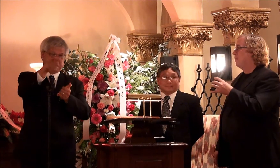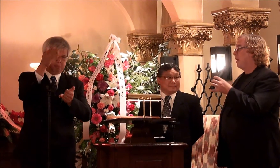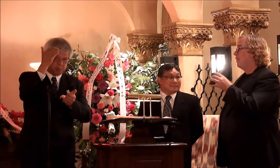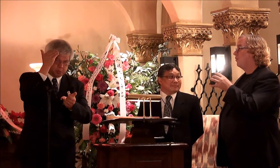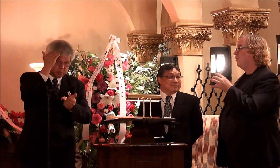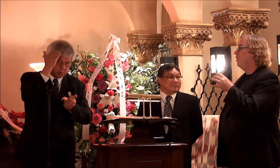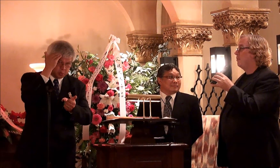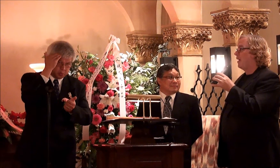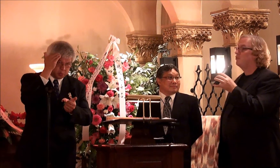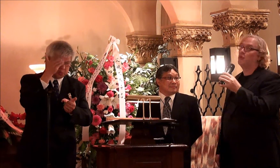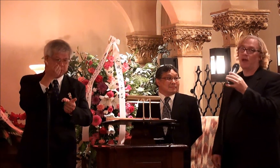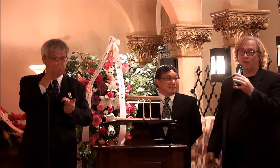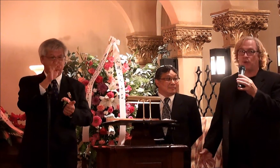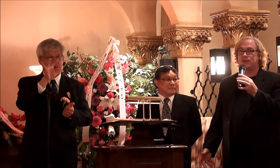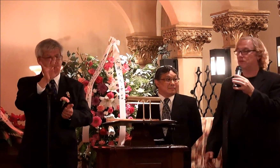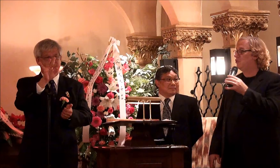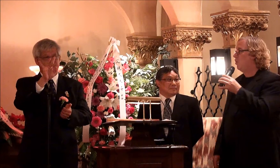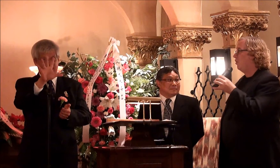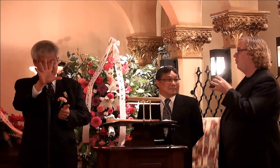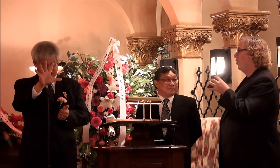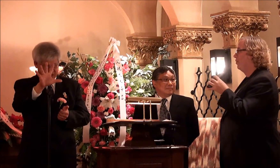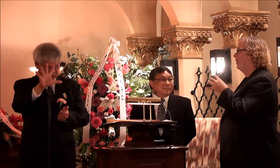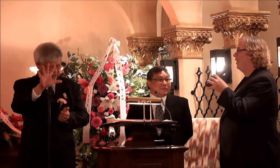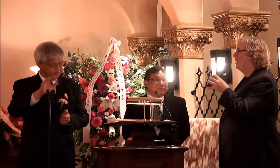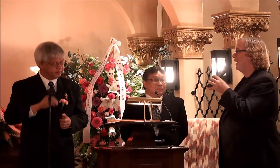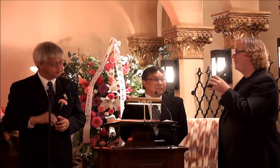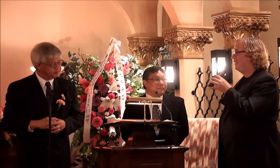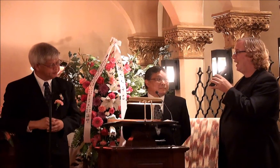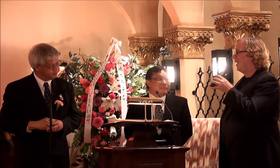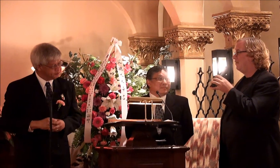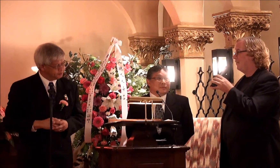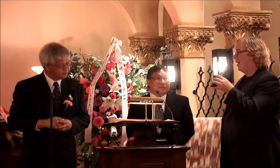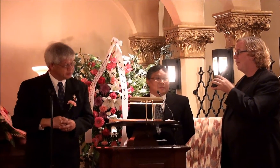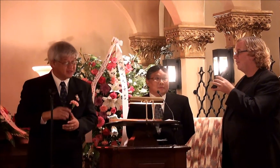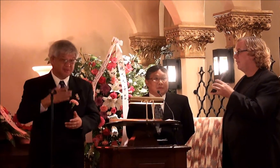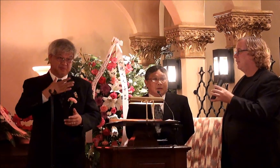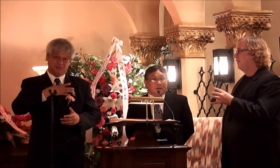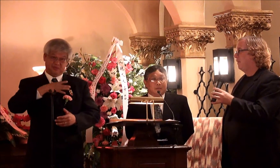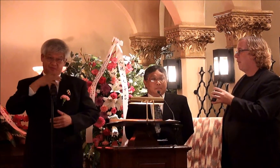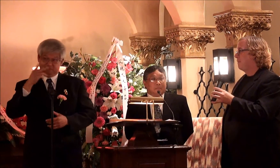My mother passed away, of course, as you all know, in 1985.